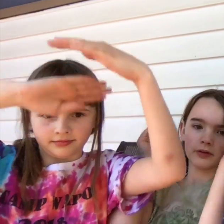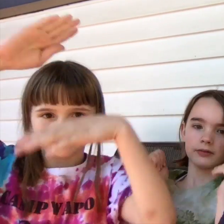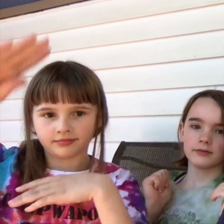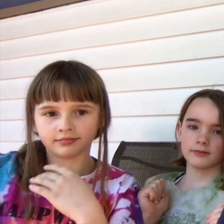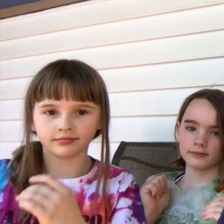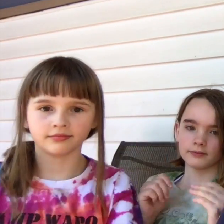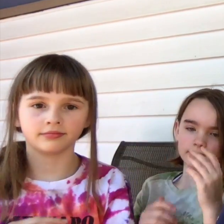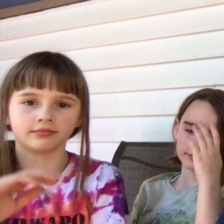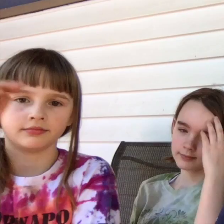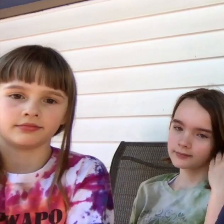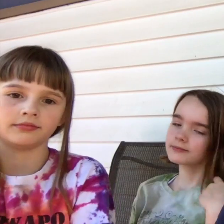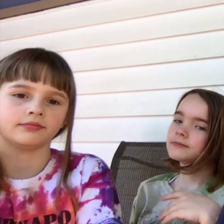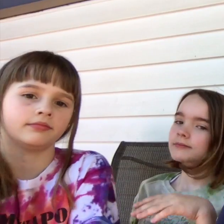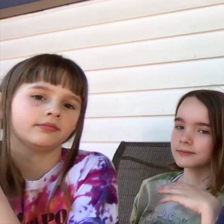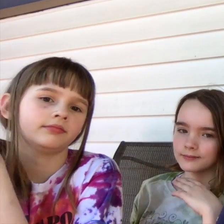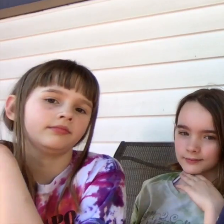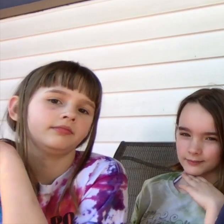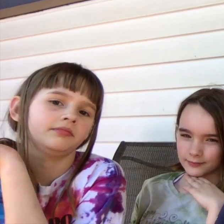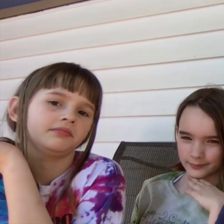And let's see how many we remember and sing along.